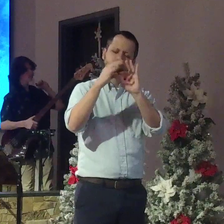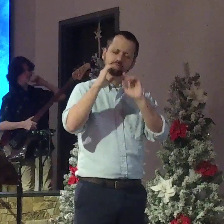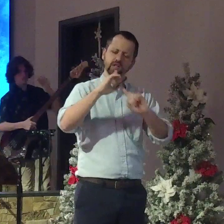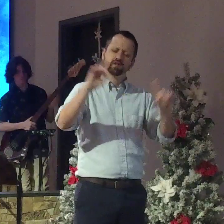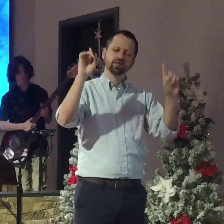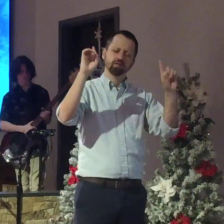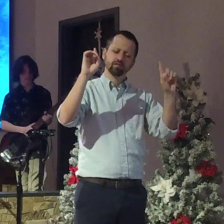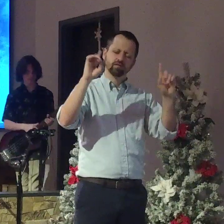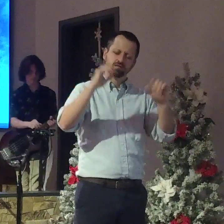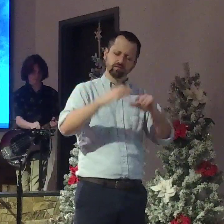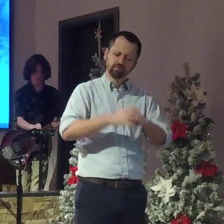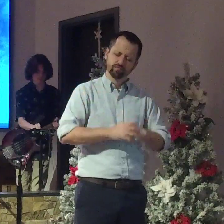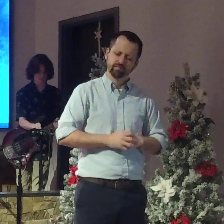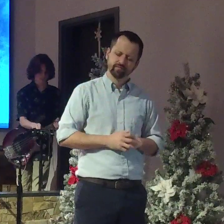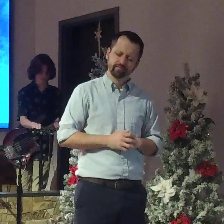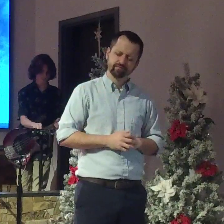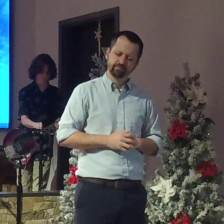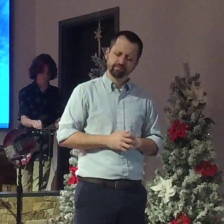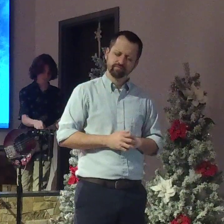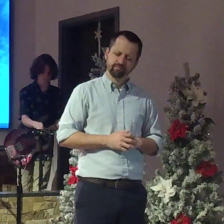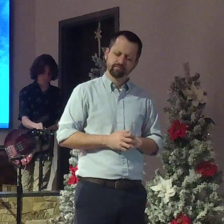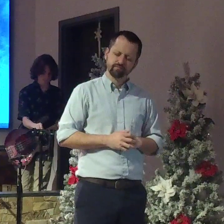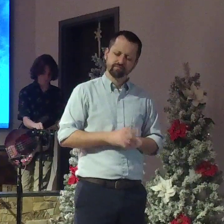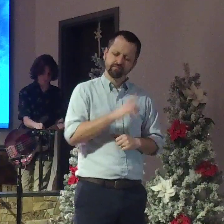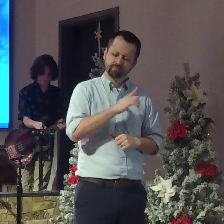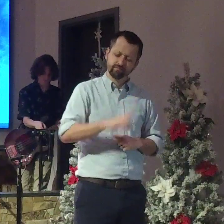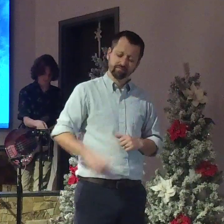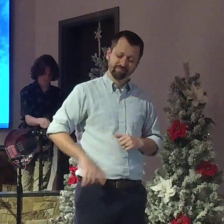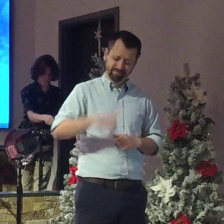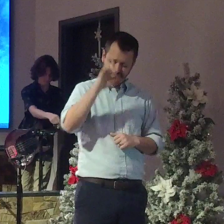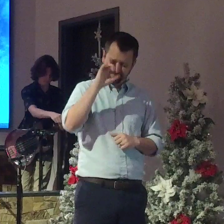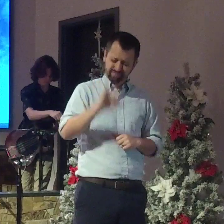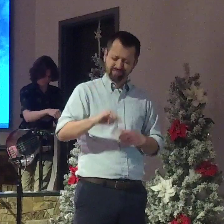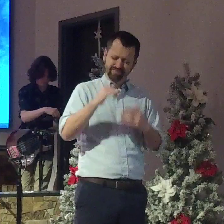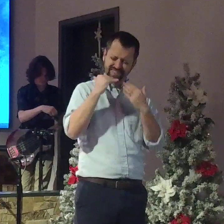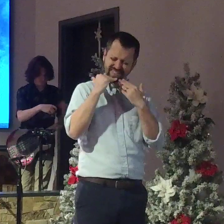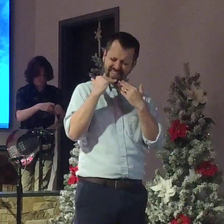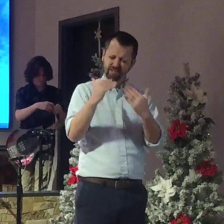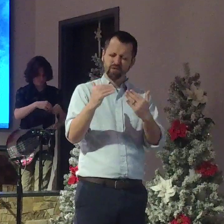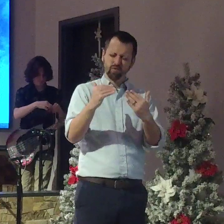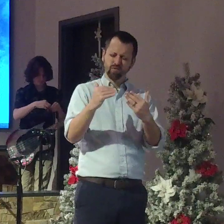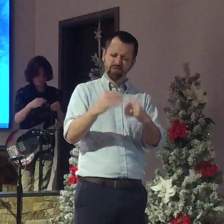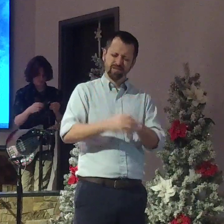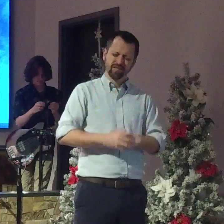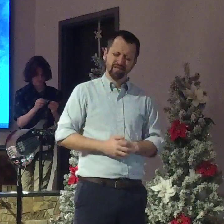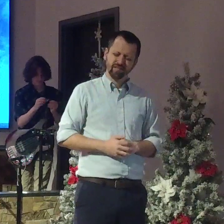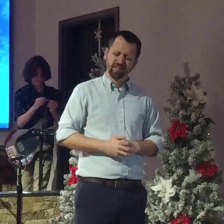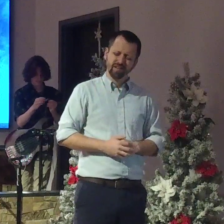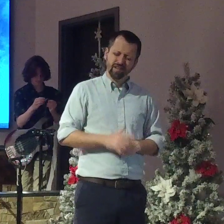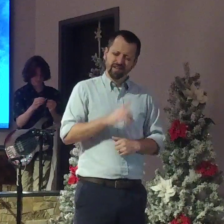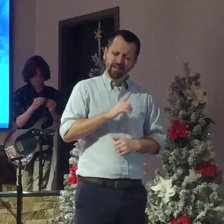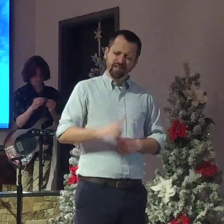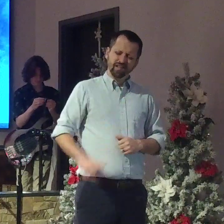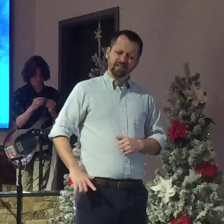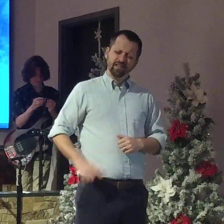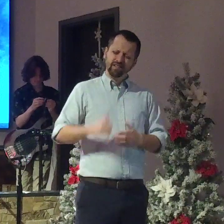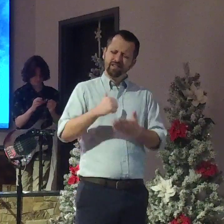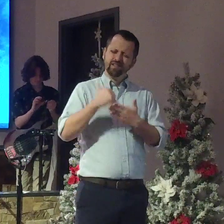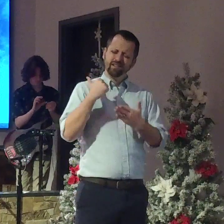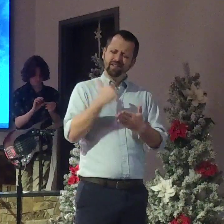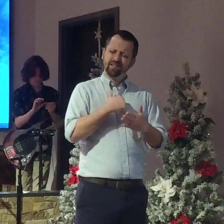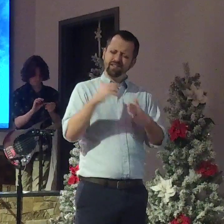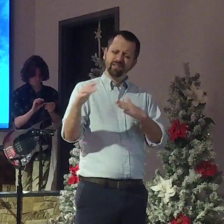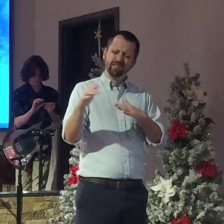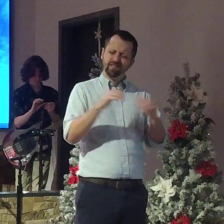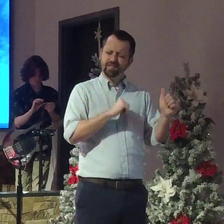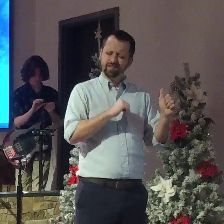So as they prepare, would you close your eyes, bow your heads with me, and let's pray. Lord Jesus, we thank you for the